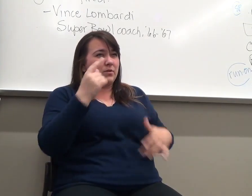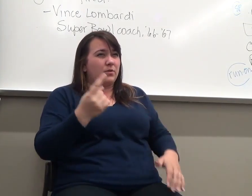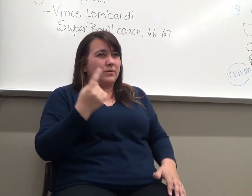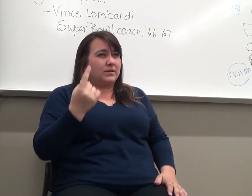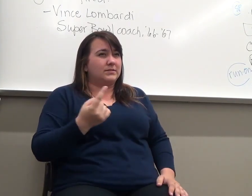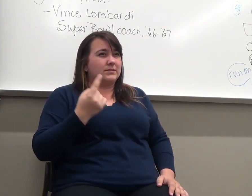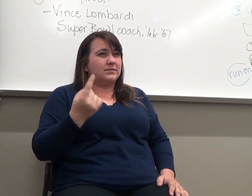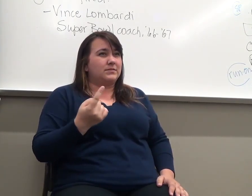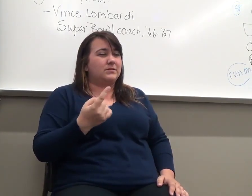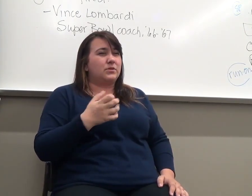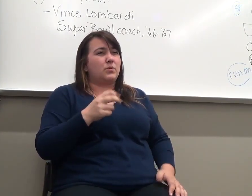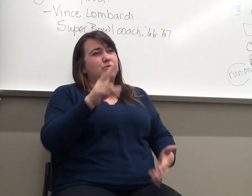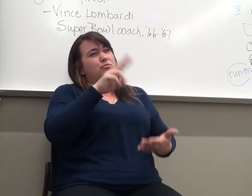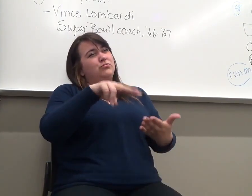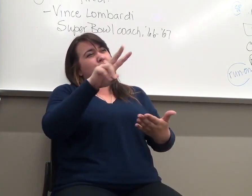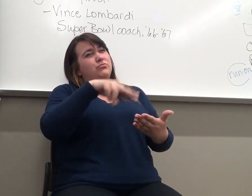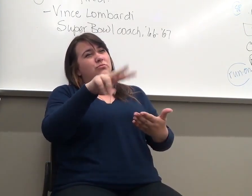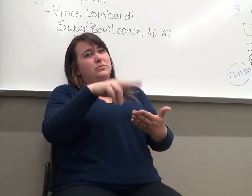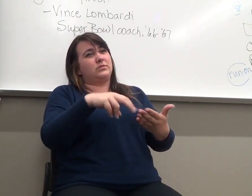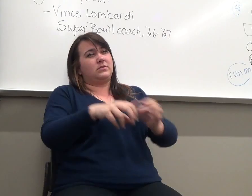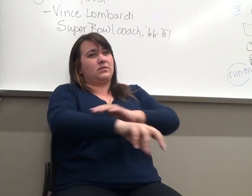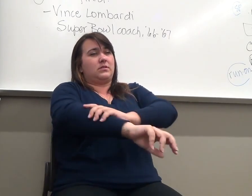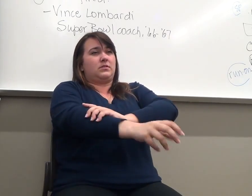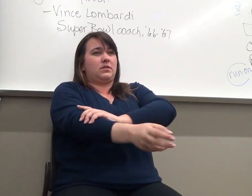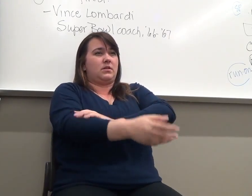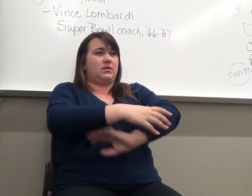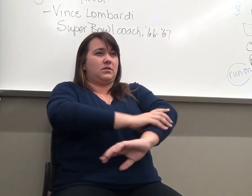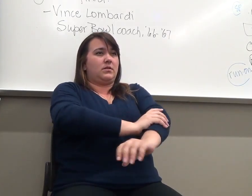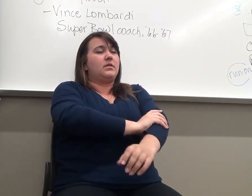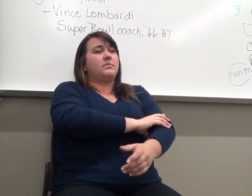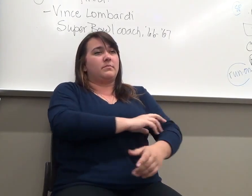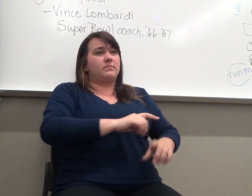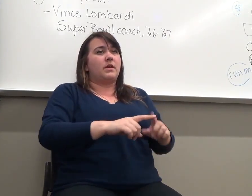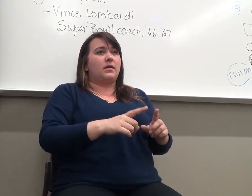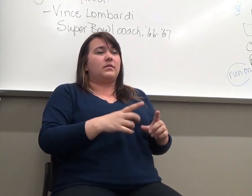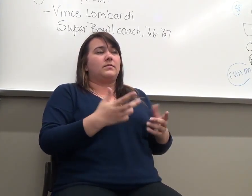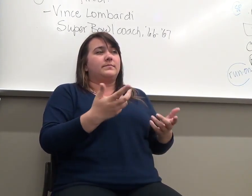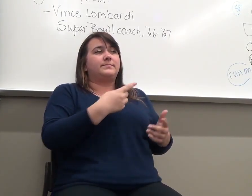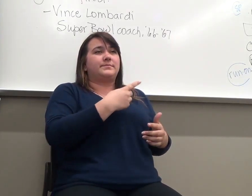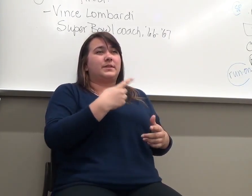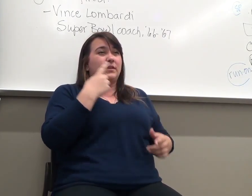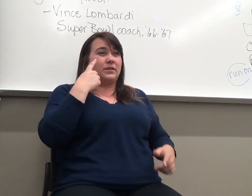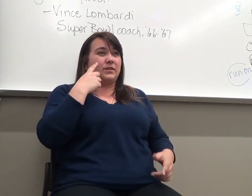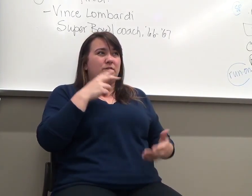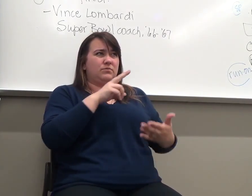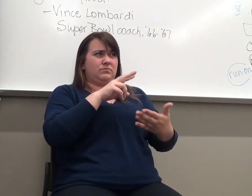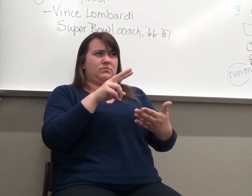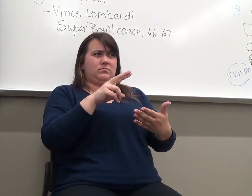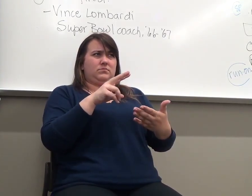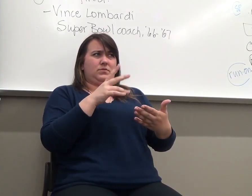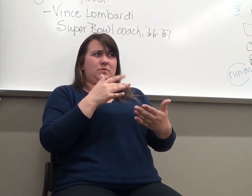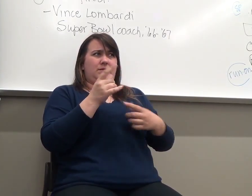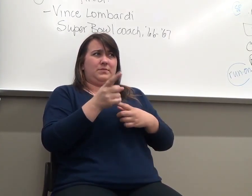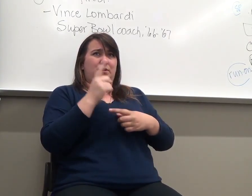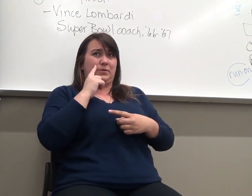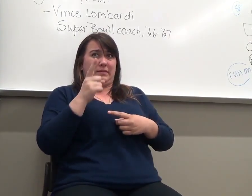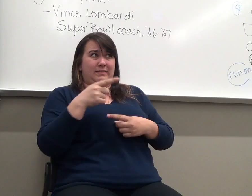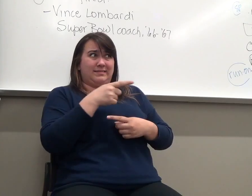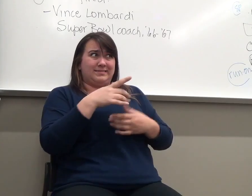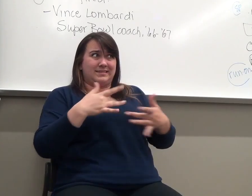say, wait a minute, somebody thinks operating an assault rifle is exciting, okay? Because we